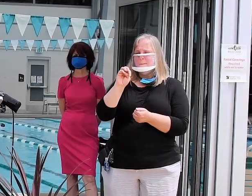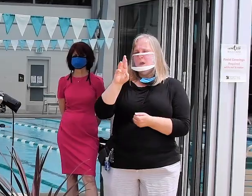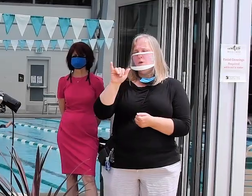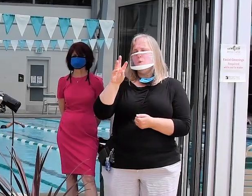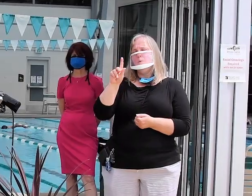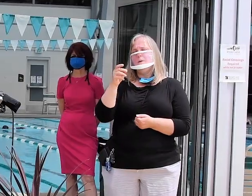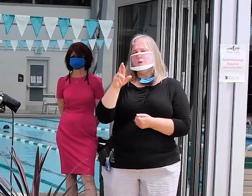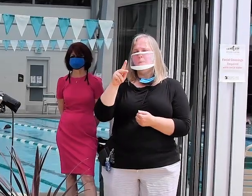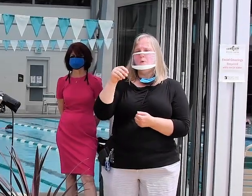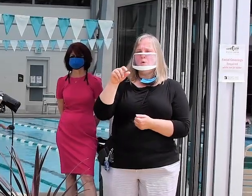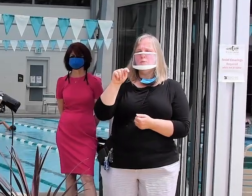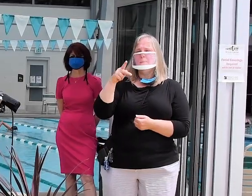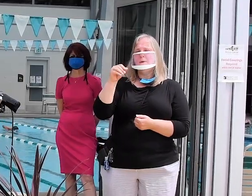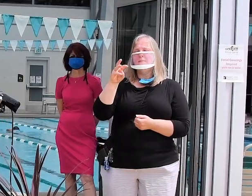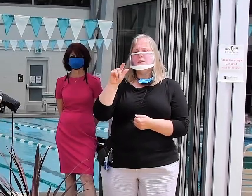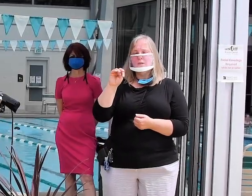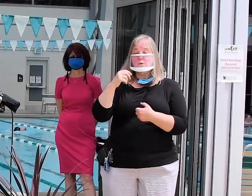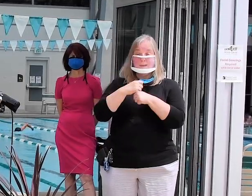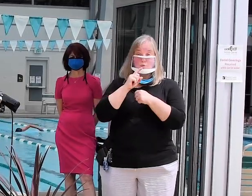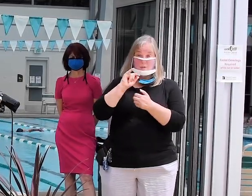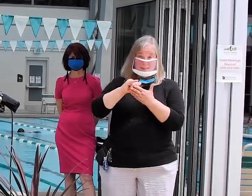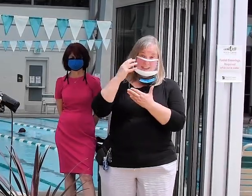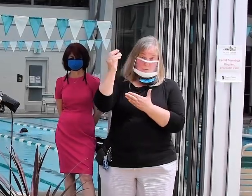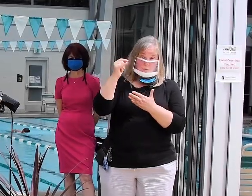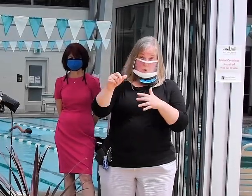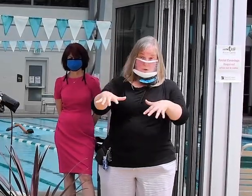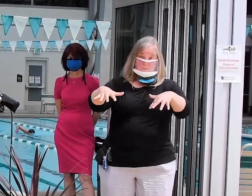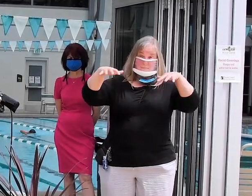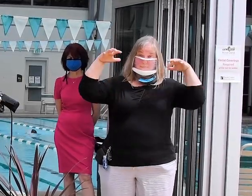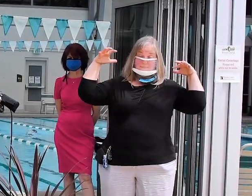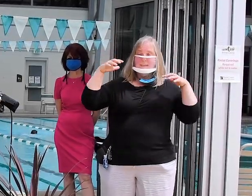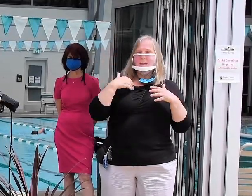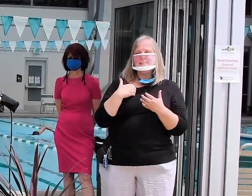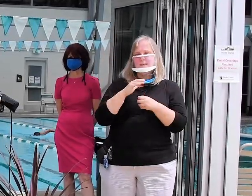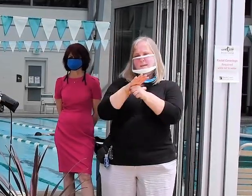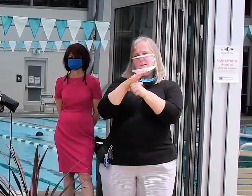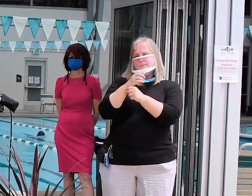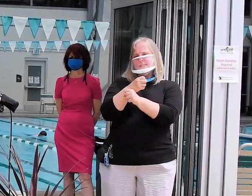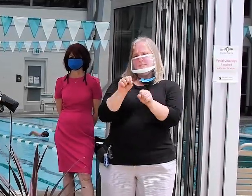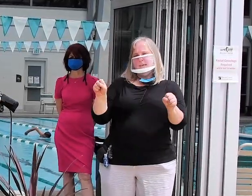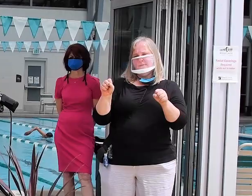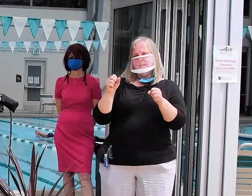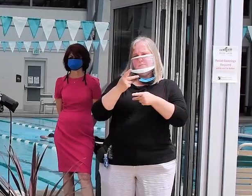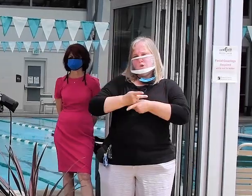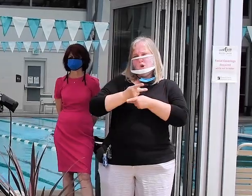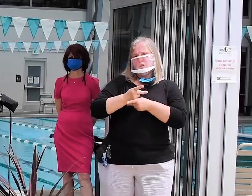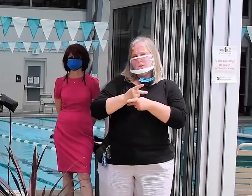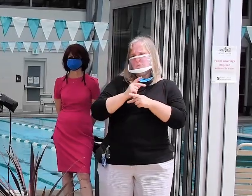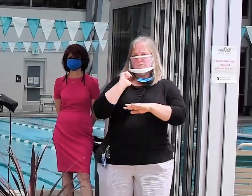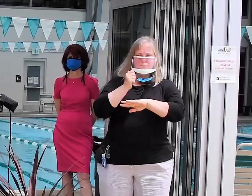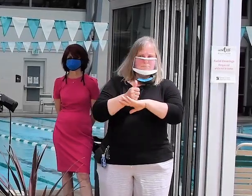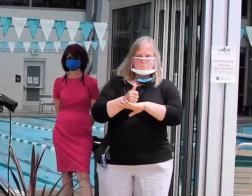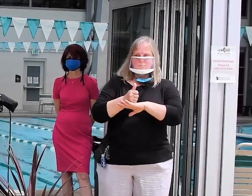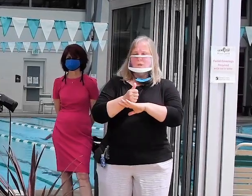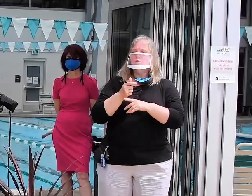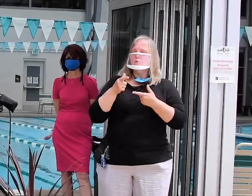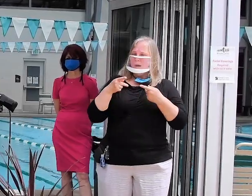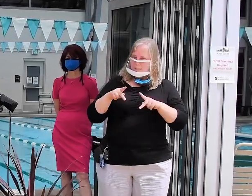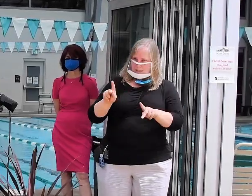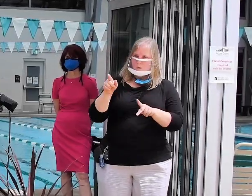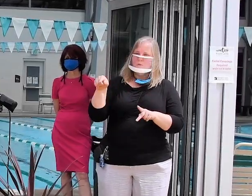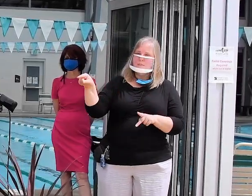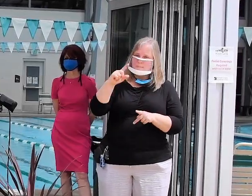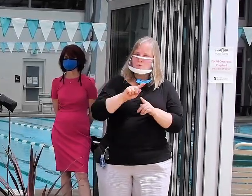that outdoor venue has the safety precautions in place to allow them